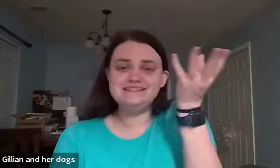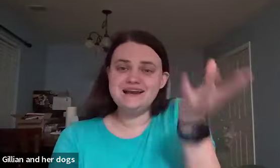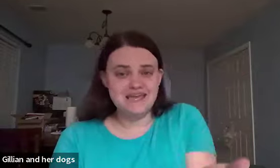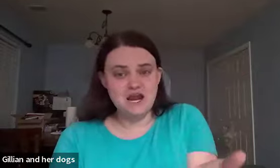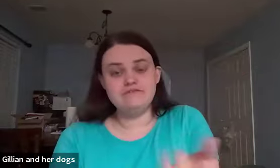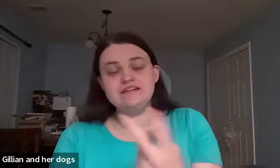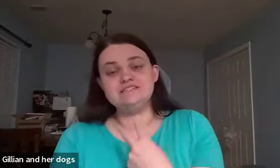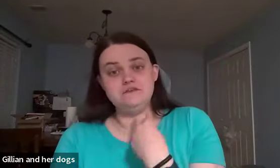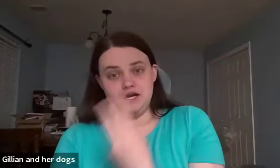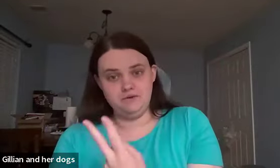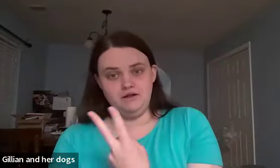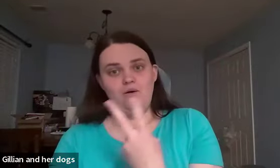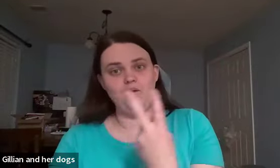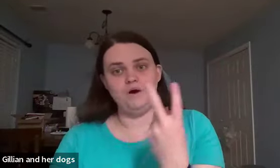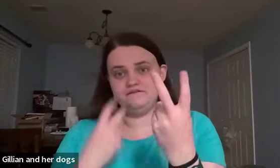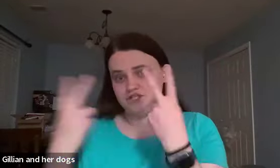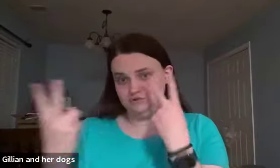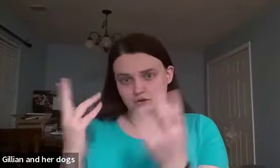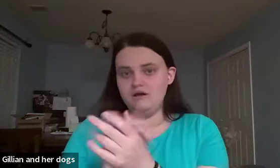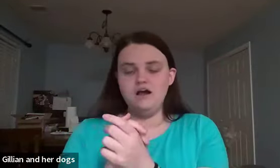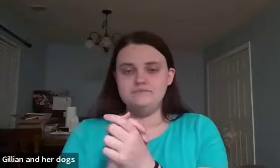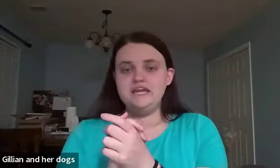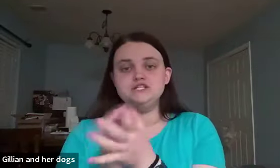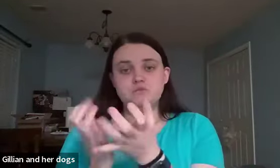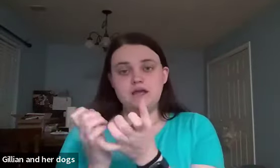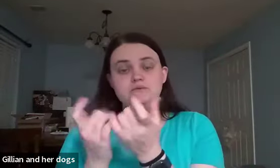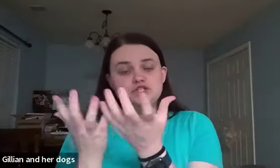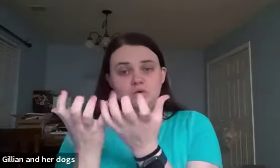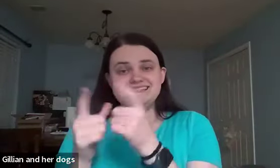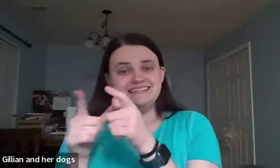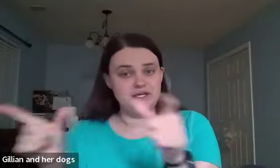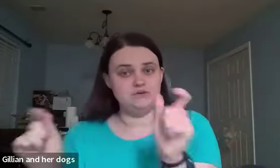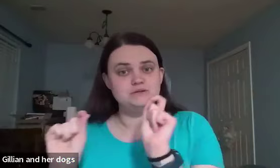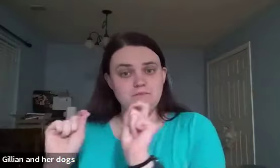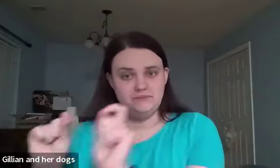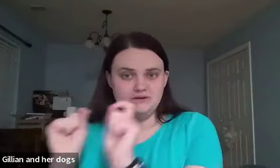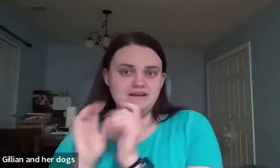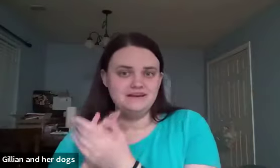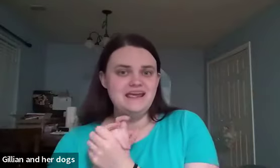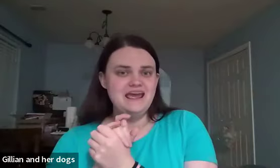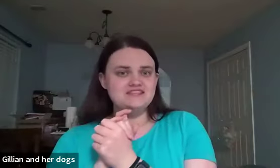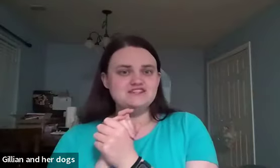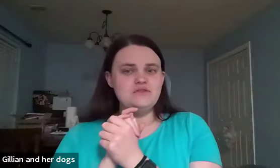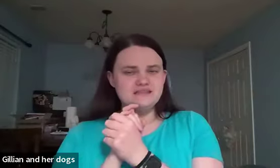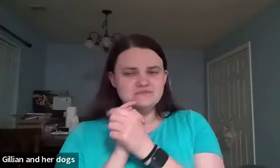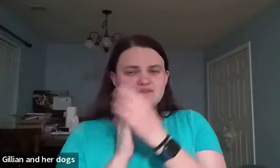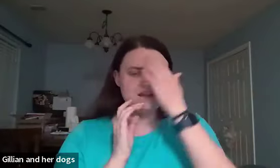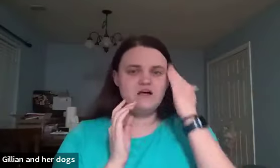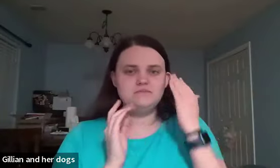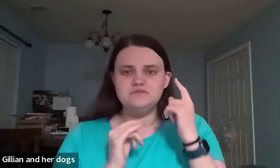does not care if it is a verbal or visual. They just want it just wants language, period. And so that's something that a lot of people